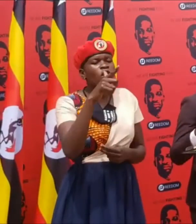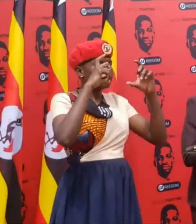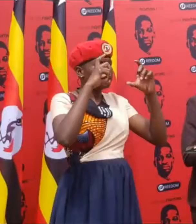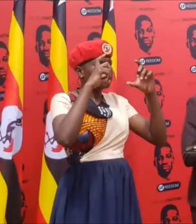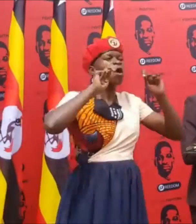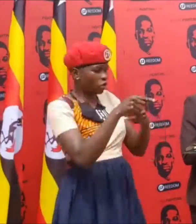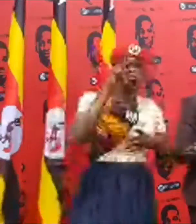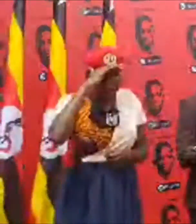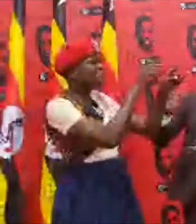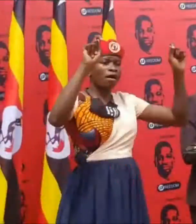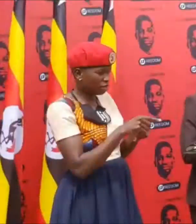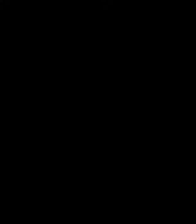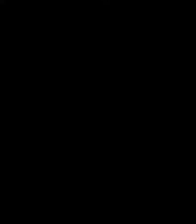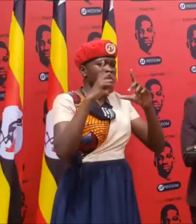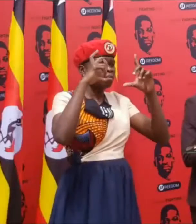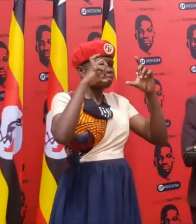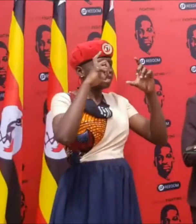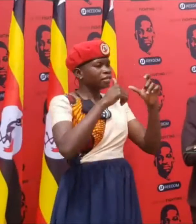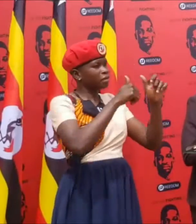kyagenda,